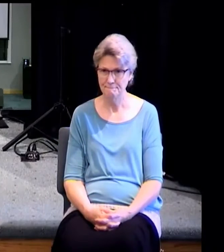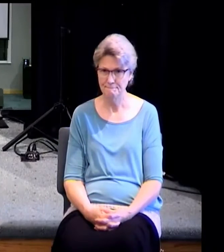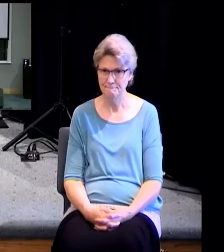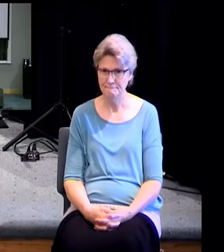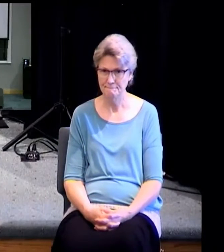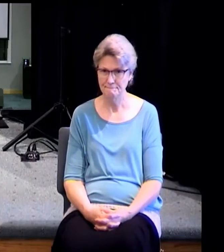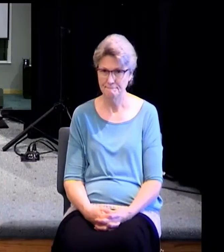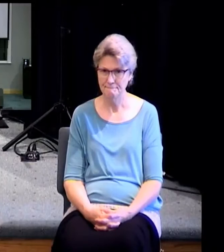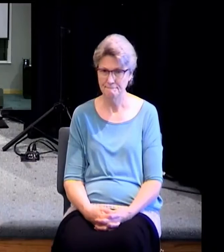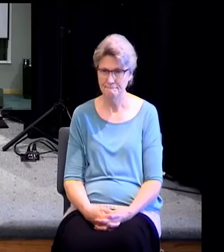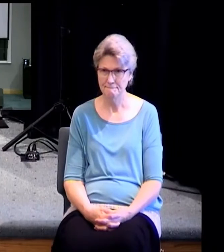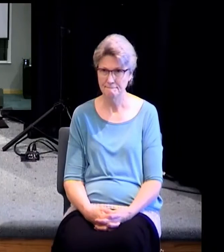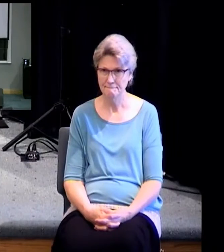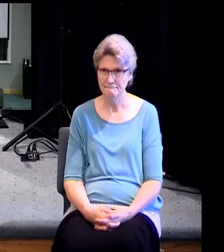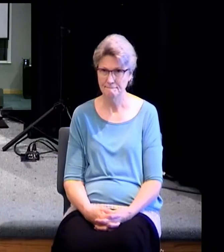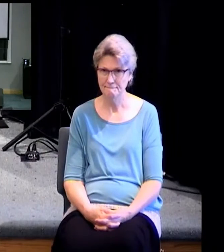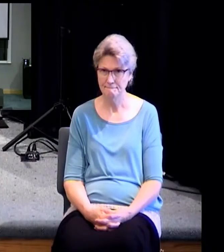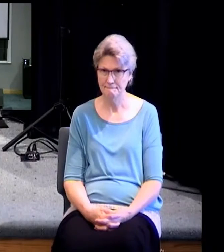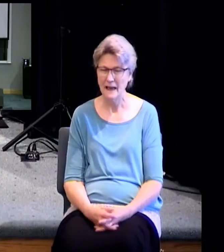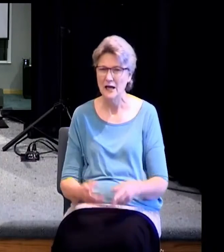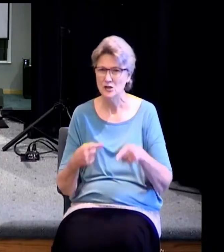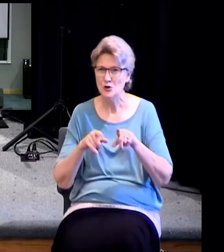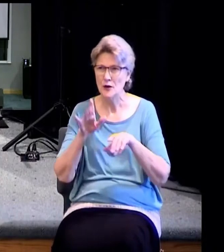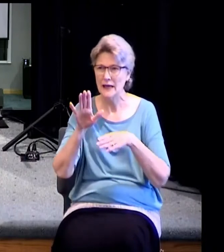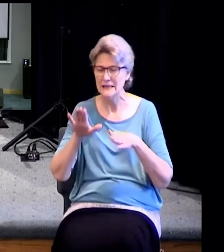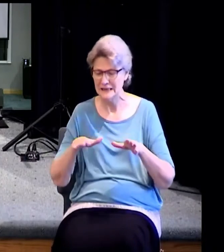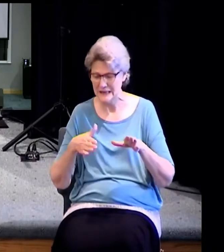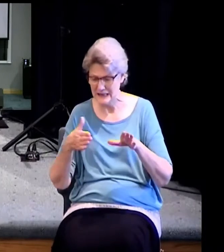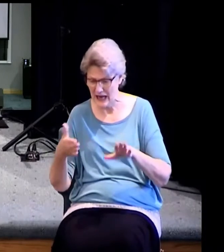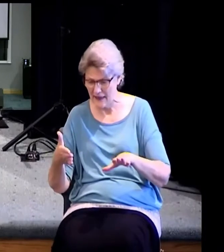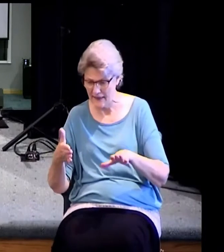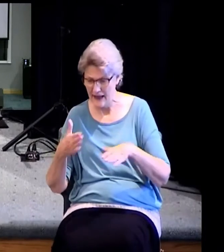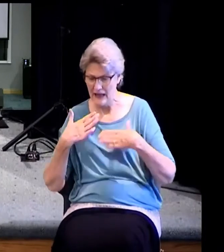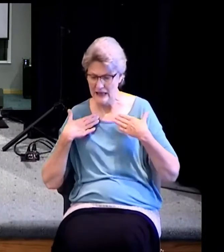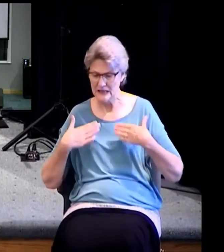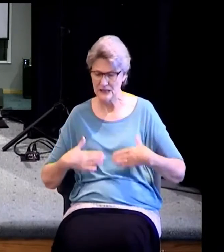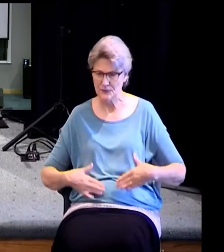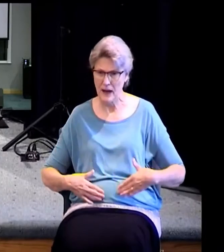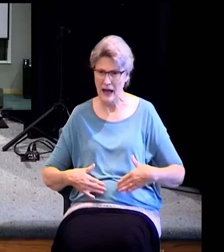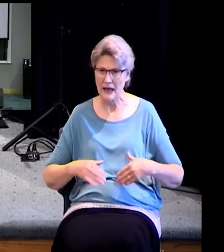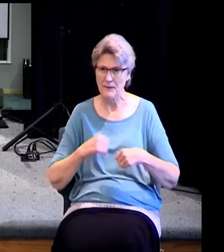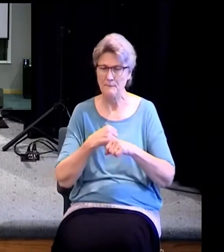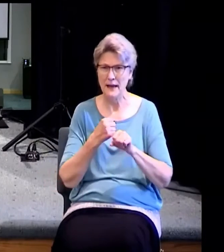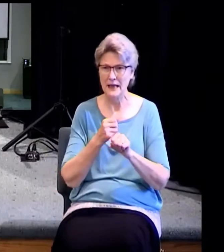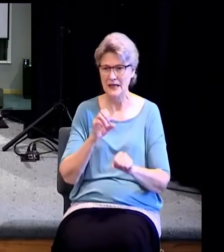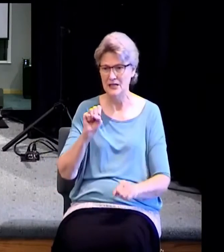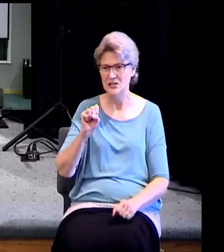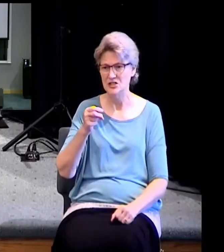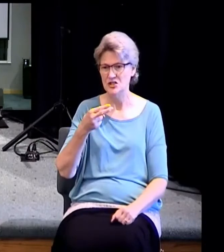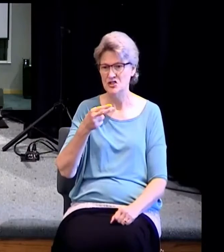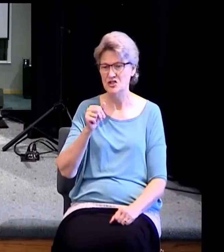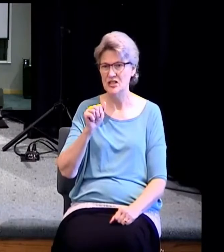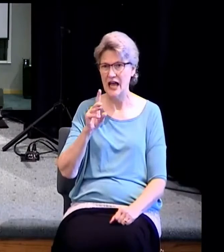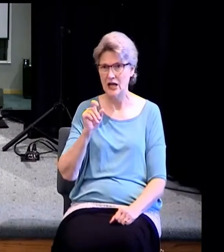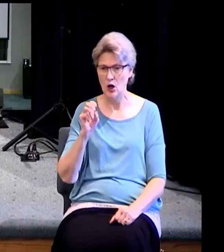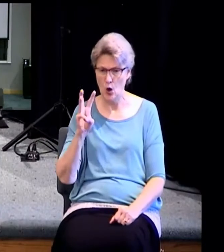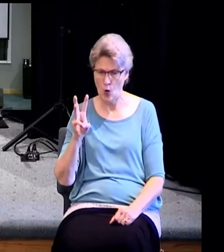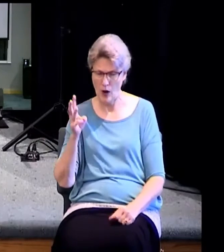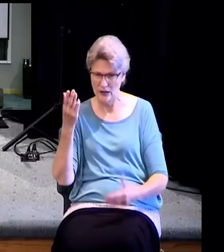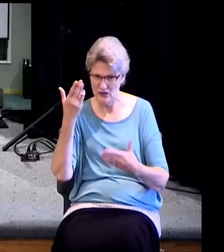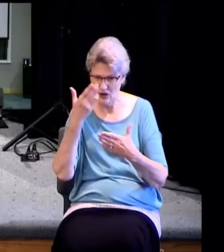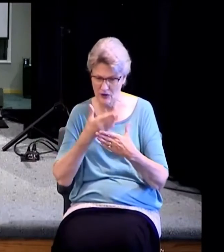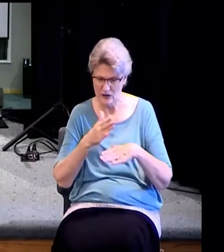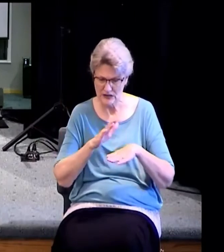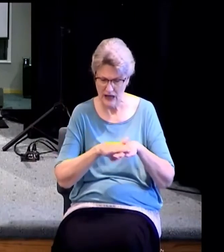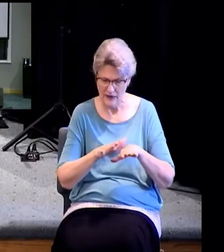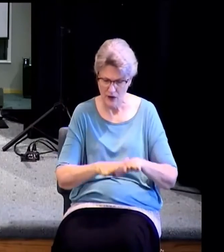In his death, his body cast a shadow on the people and on the earth, and the name of God was displayed. No